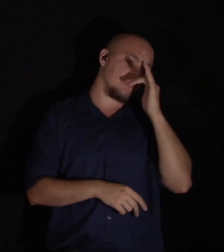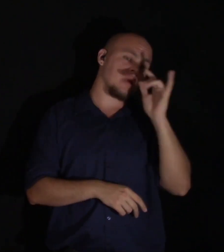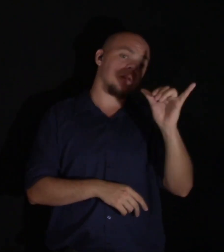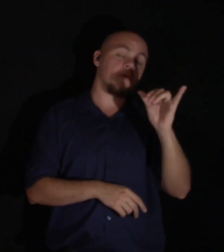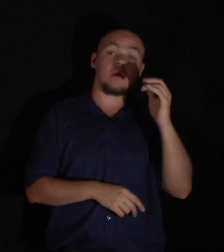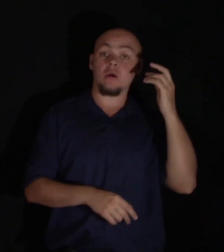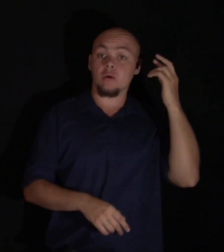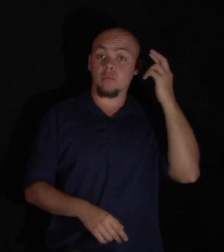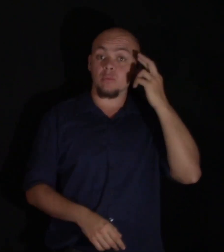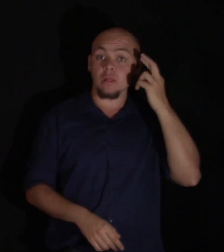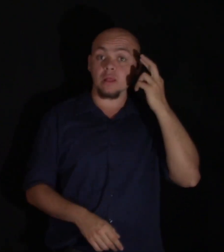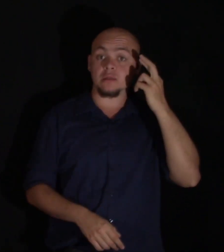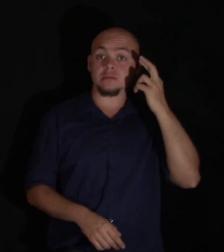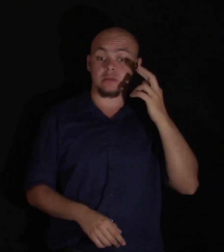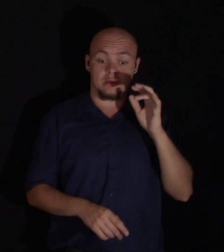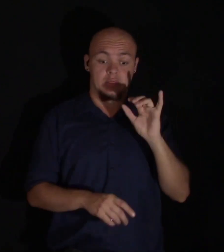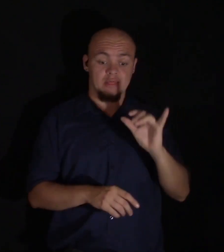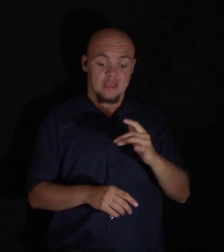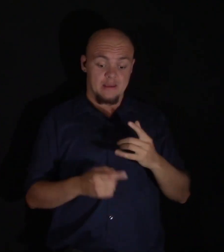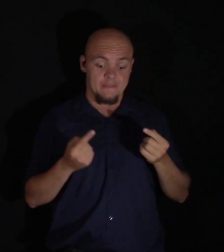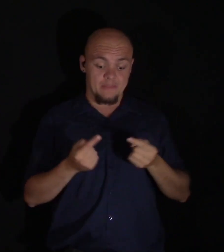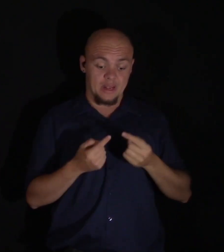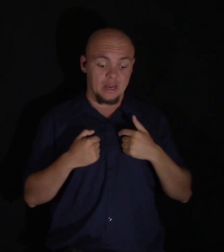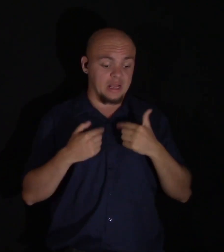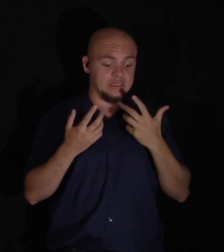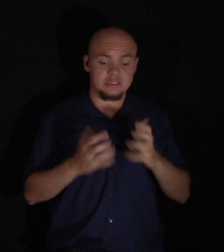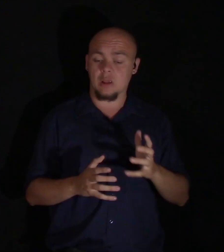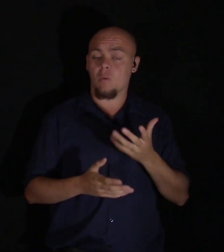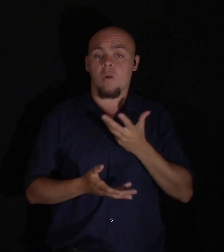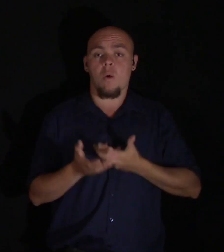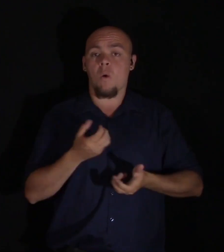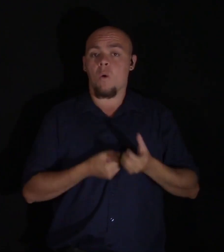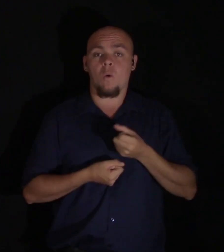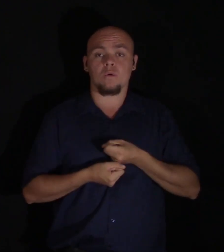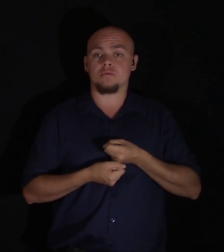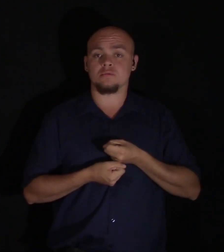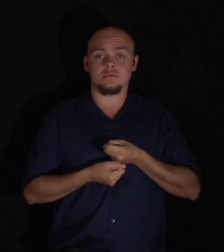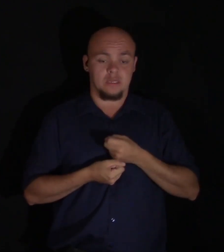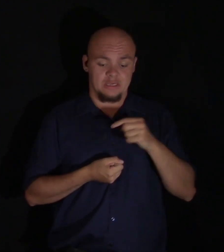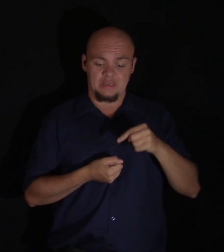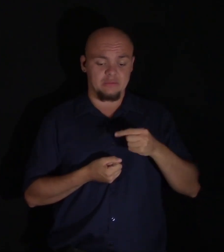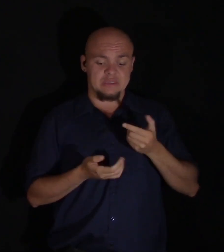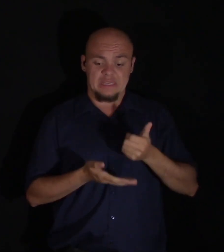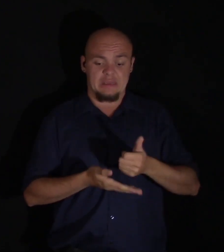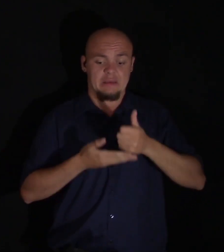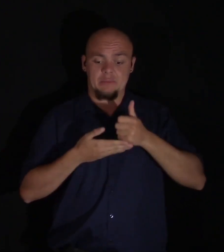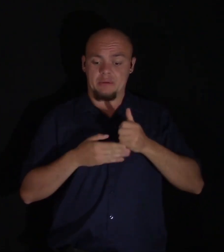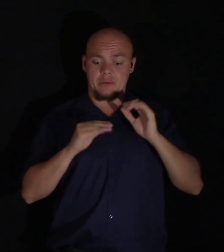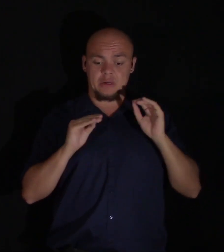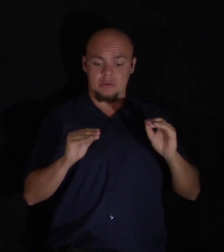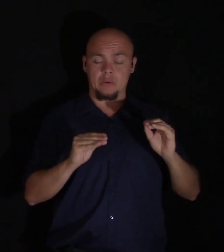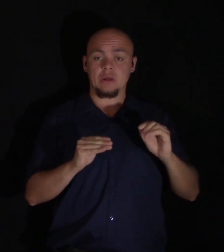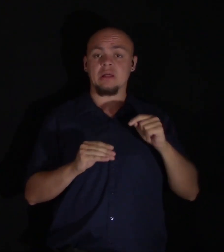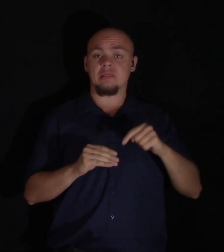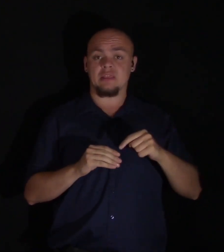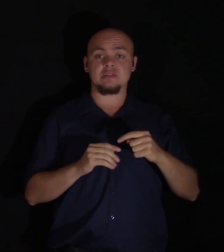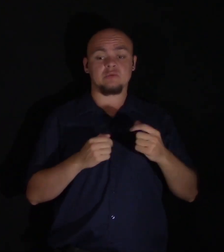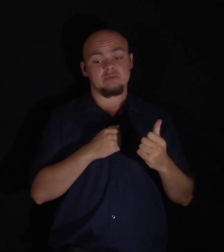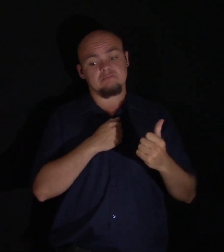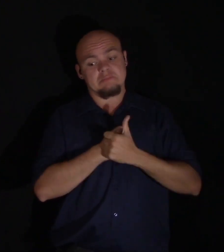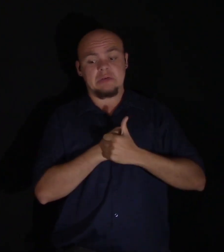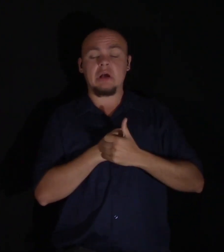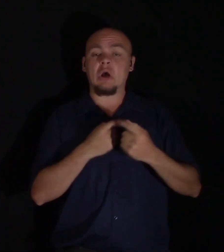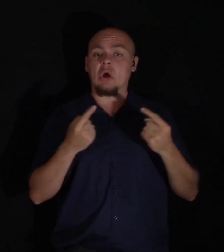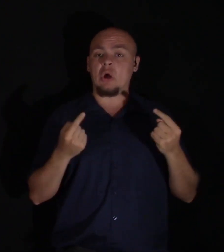realized I didn't want to hold on to this pain anymore. It was not serving me. It was harming me.